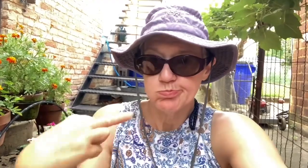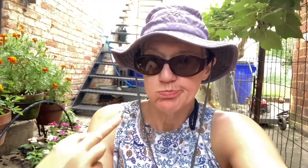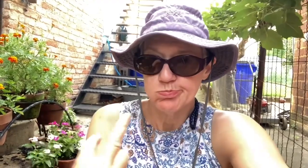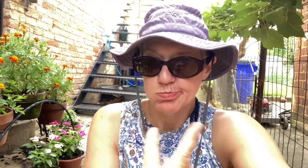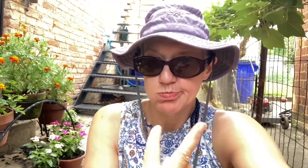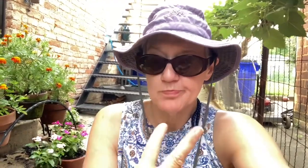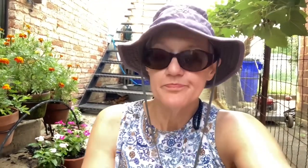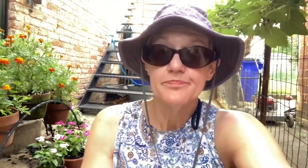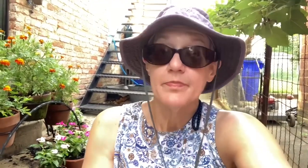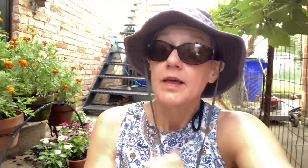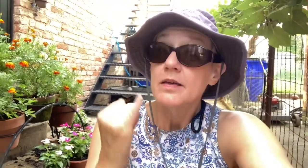double row.